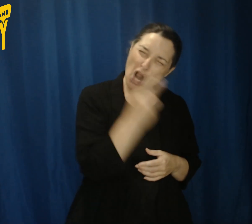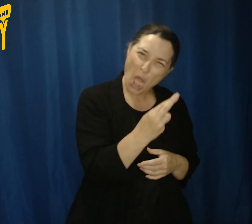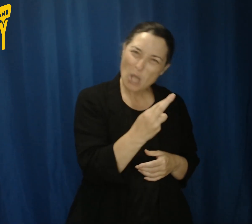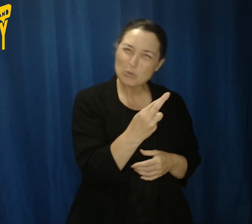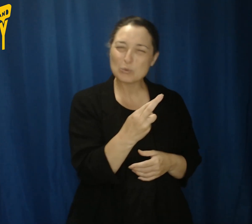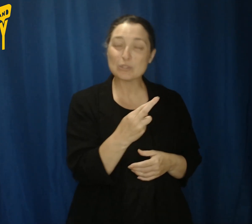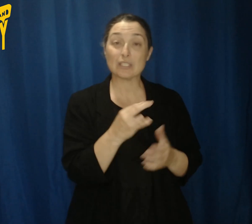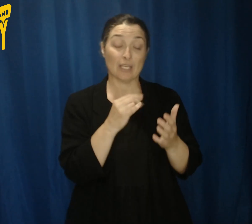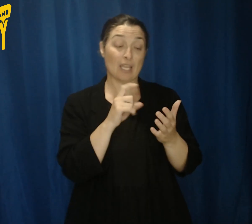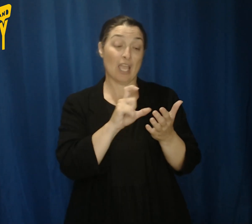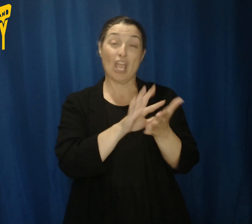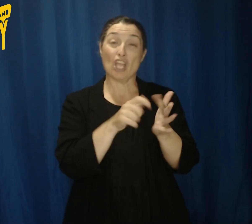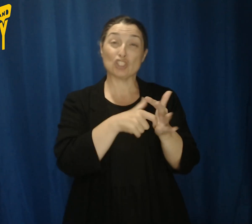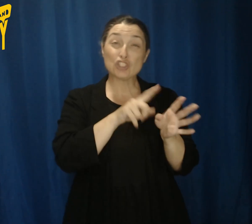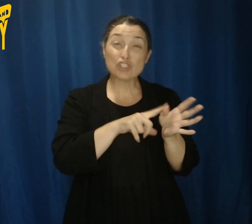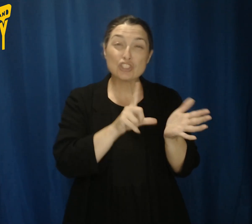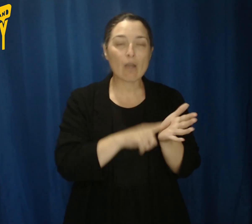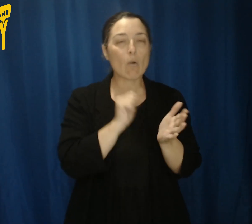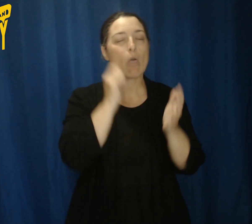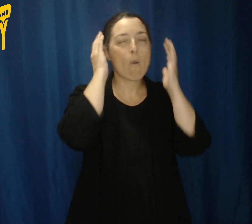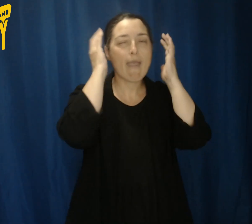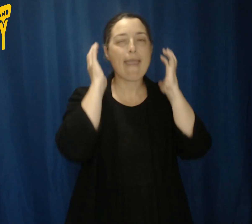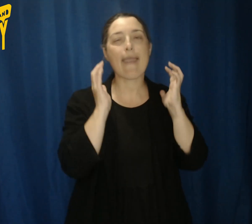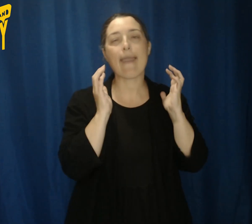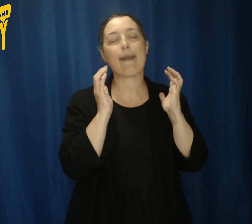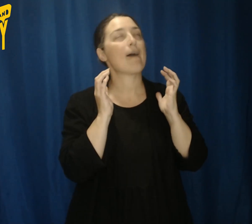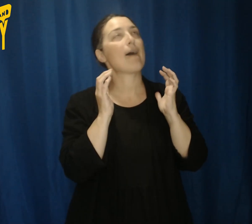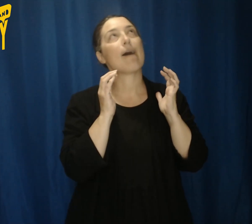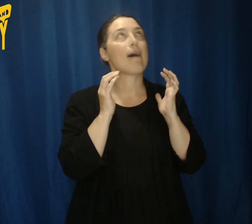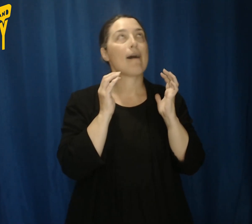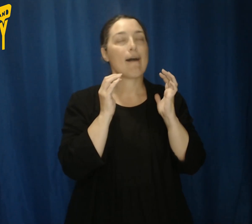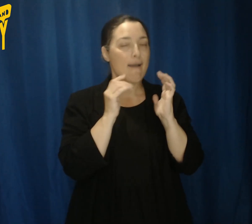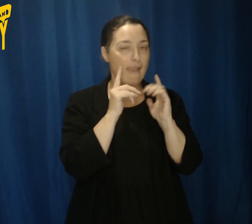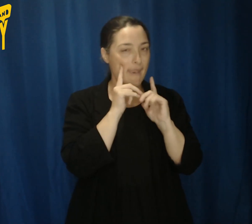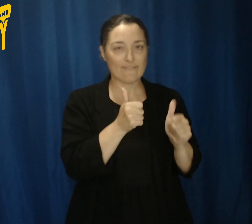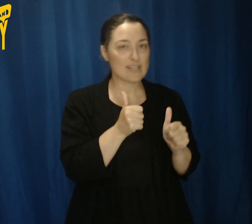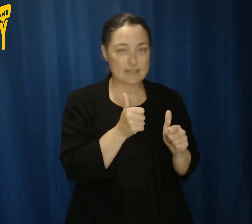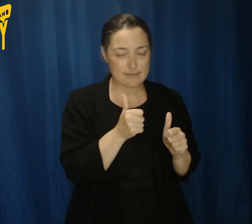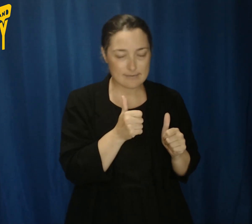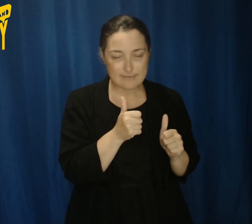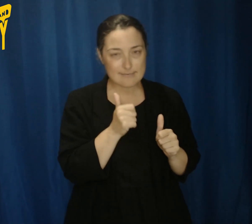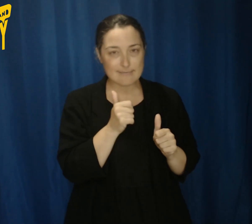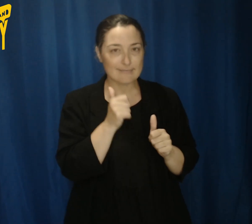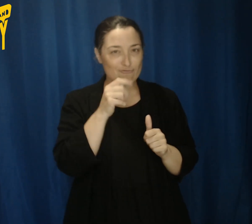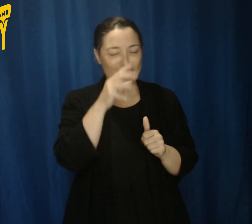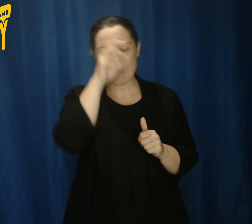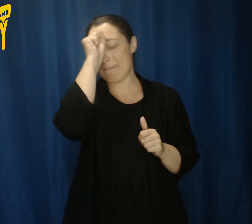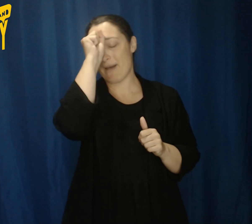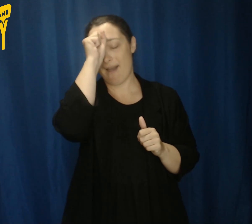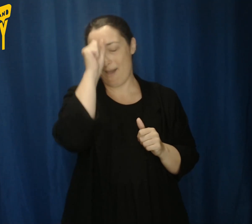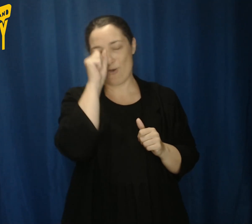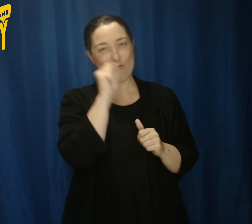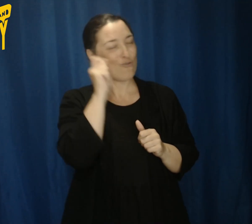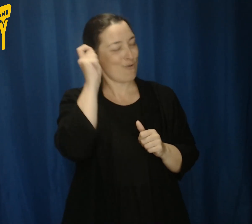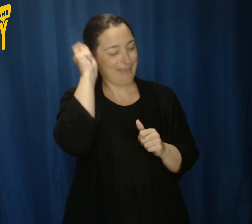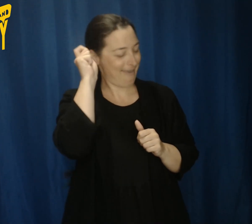had the most amazing hair. I'll never forget Cheryl's hair. I remember I would take the memory of Cheryl's hair to the grave.